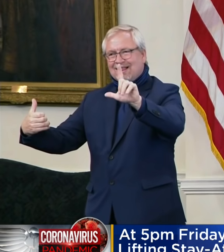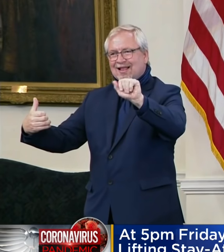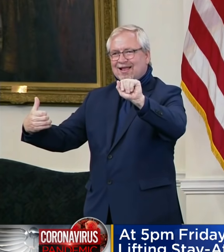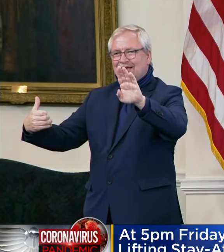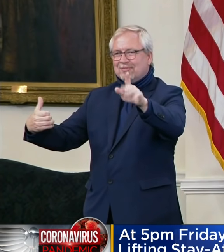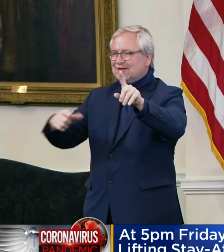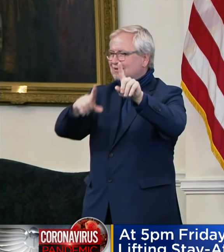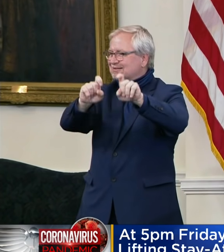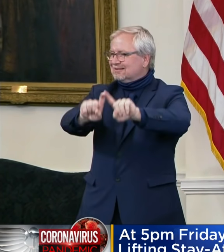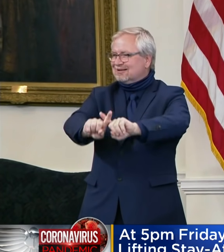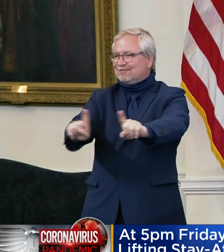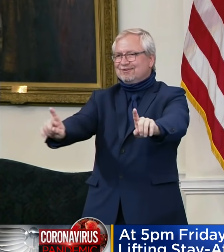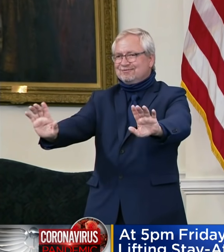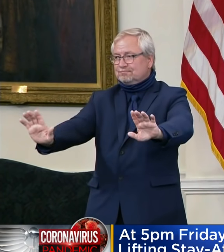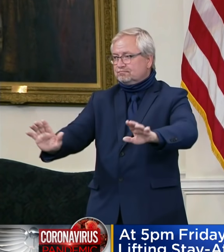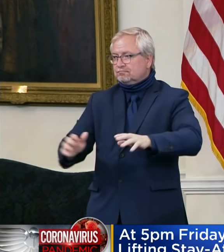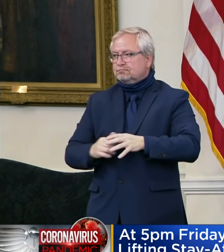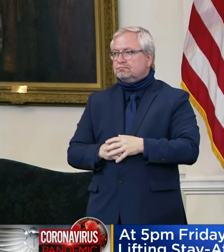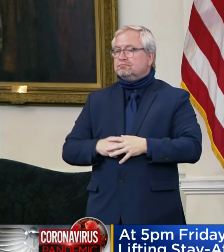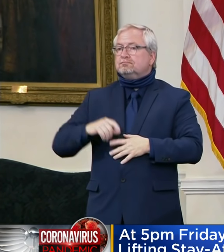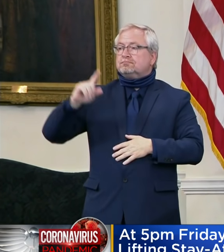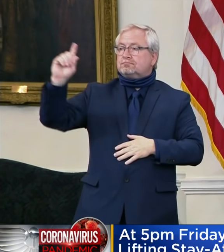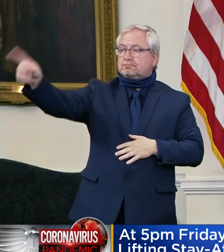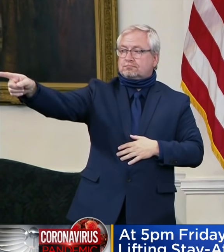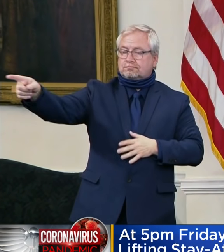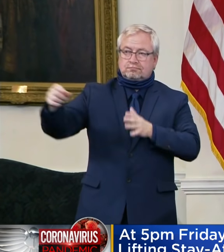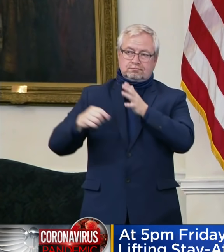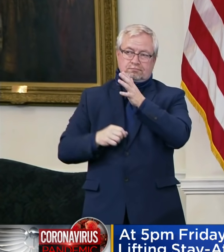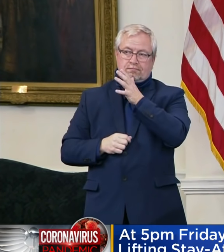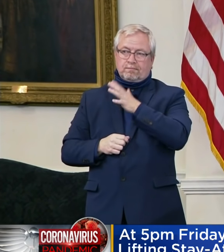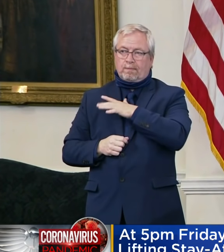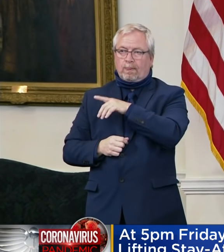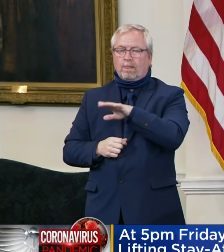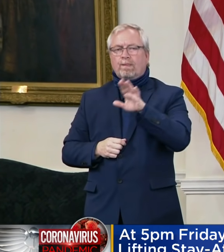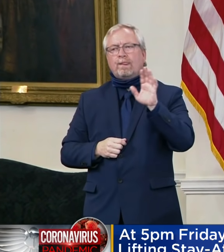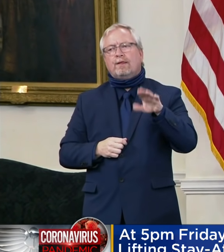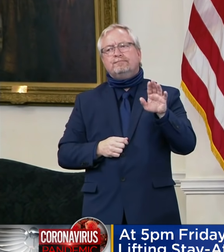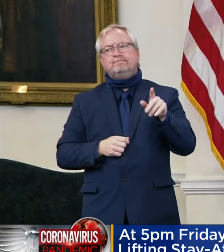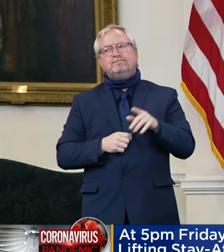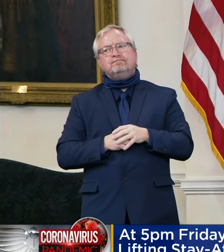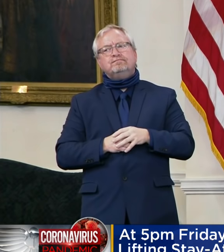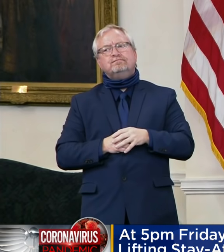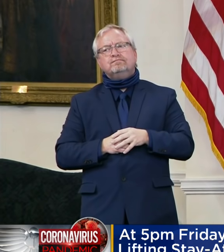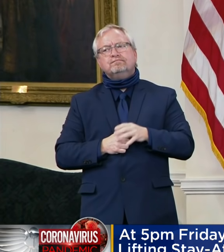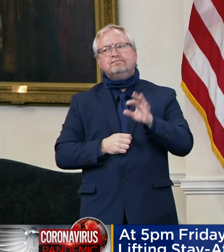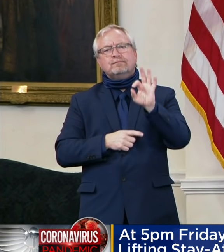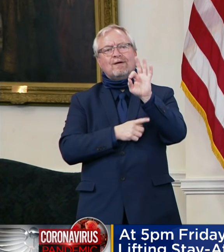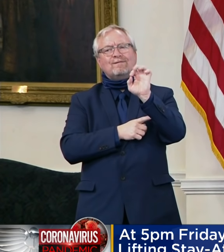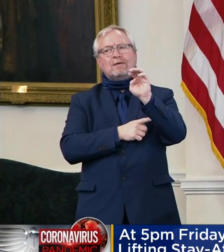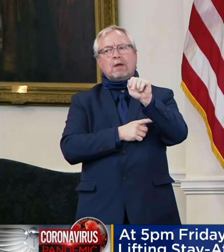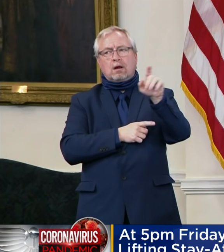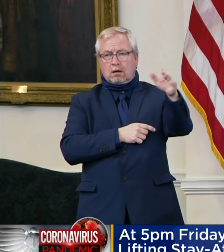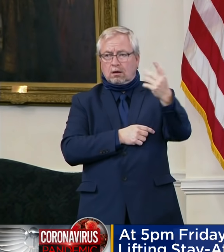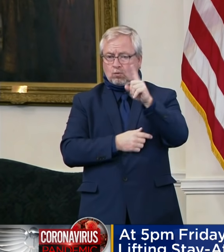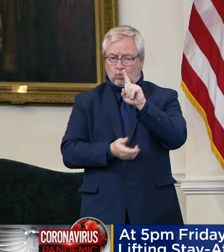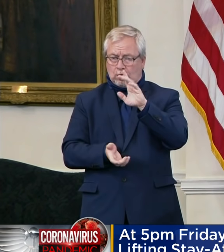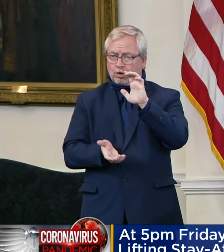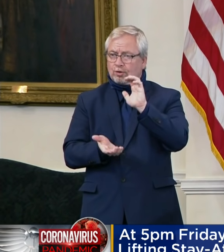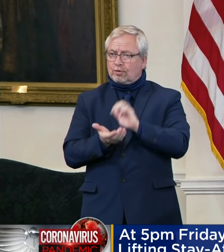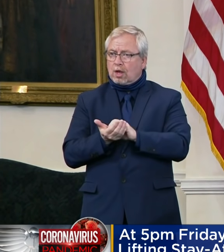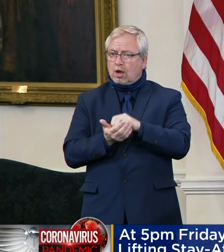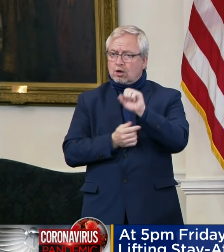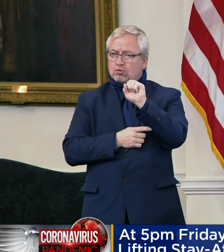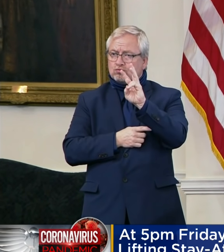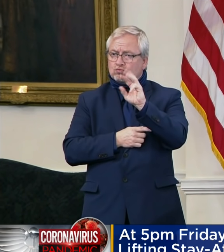plan. Last question, the 100,000 swabs you requested from FEMA, how many came in the first shipment? We